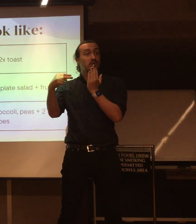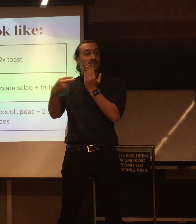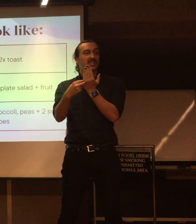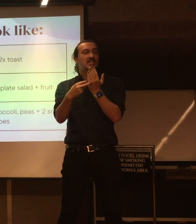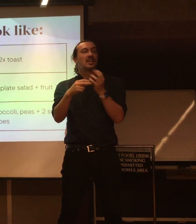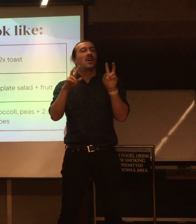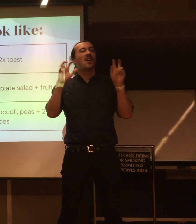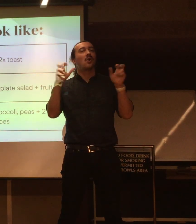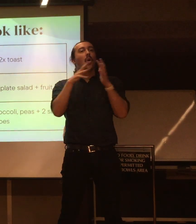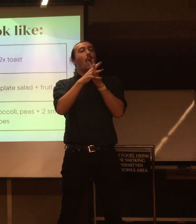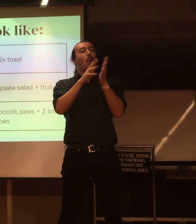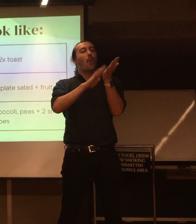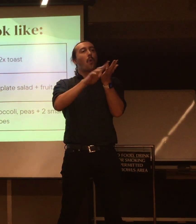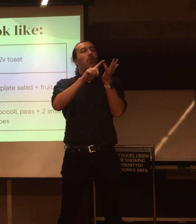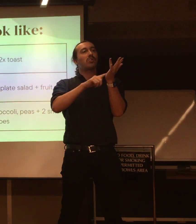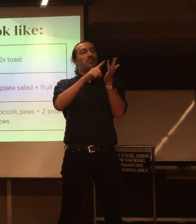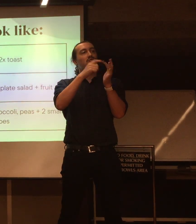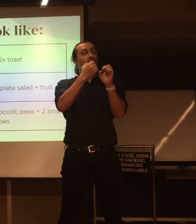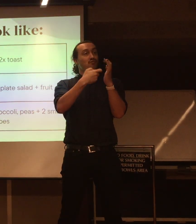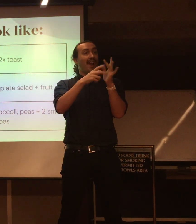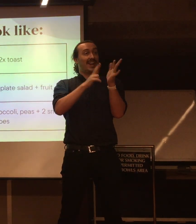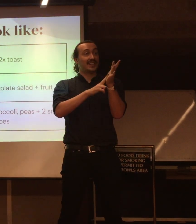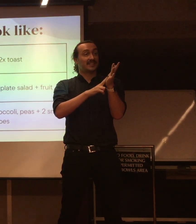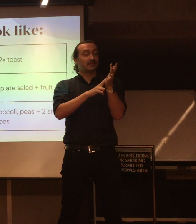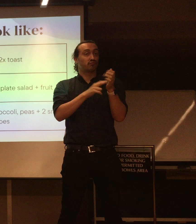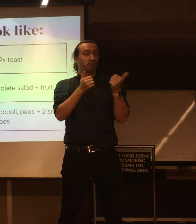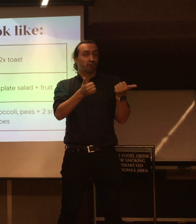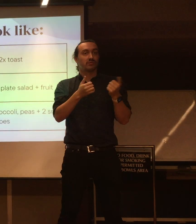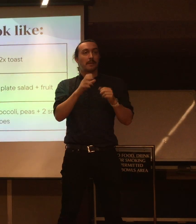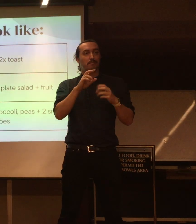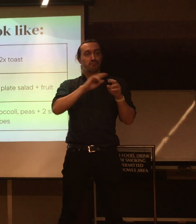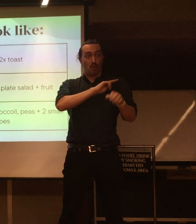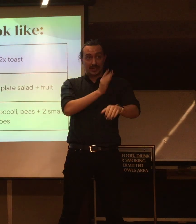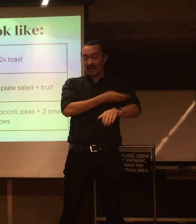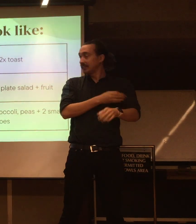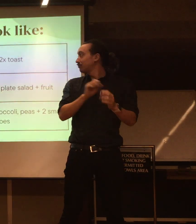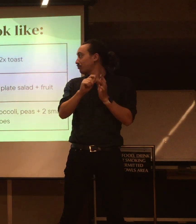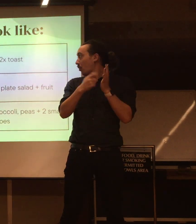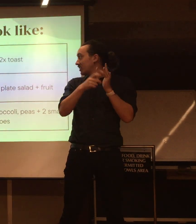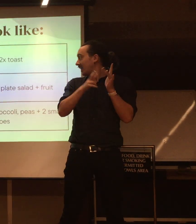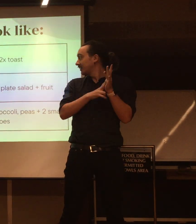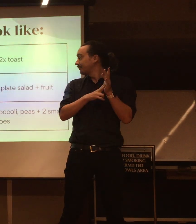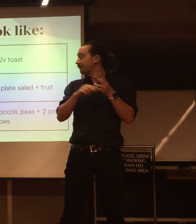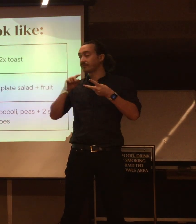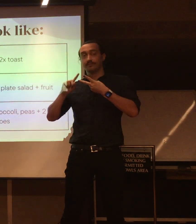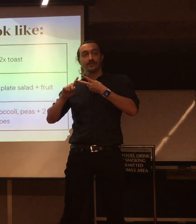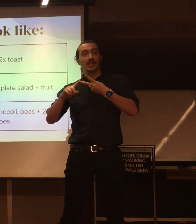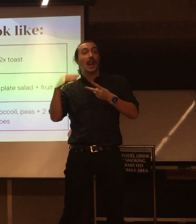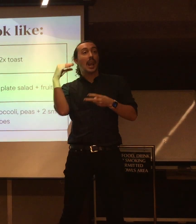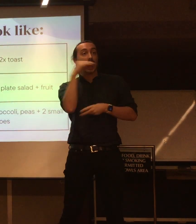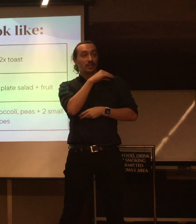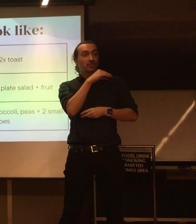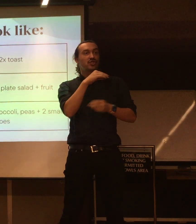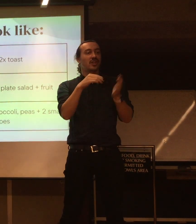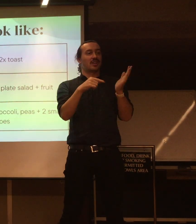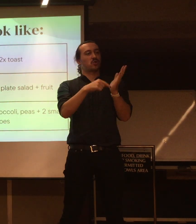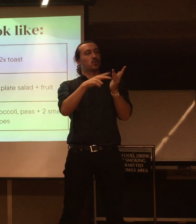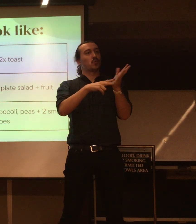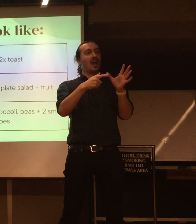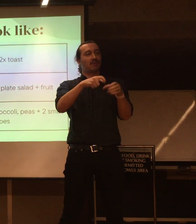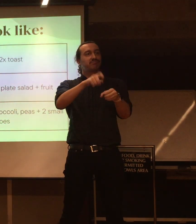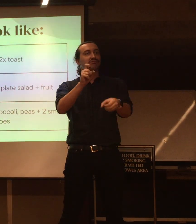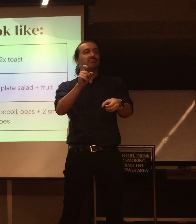That would be 1 serve of protein. Then we have for lunch, you can have a tuna sandwich. If you don't like tuna, you don't have to have